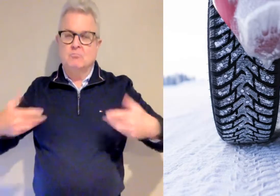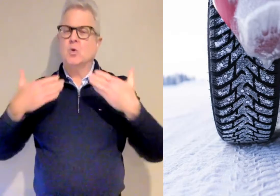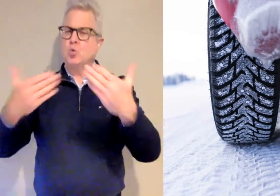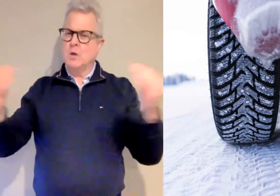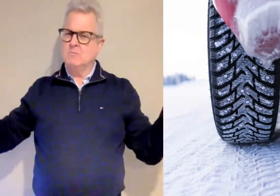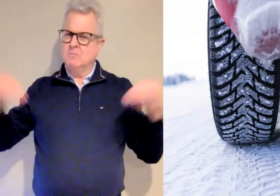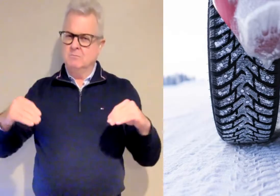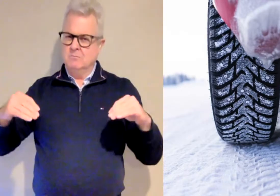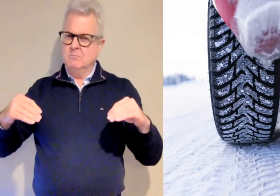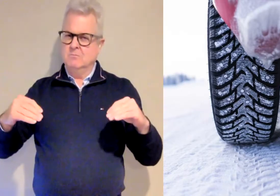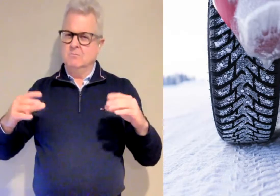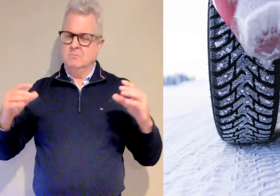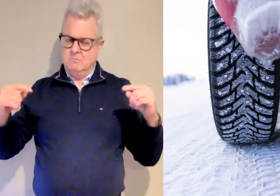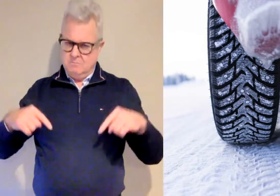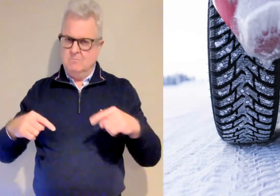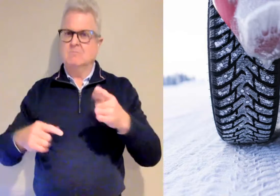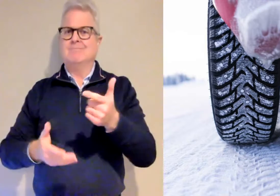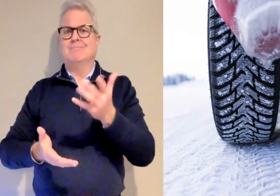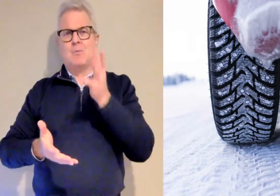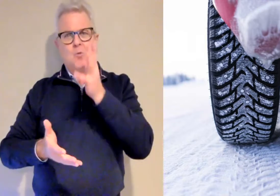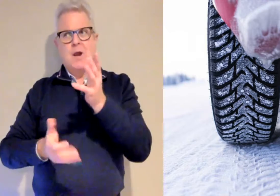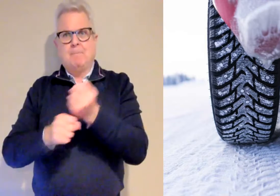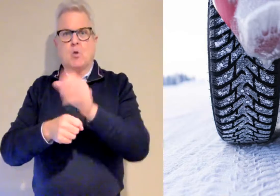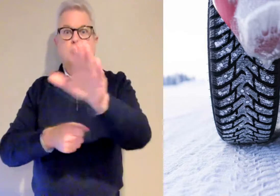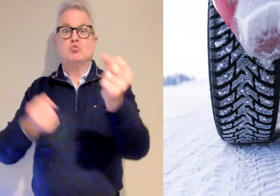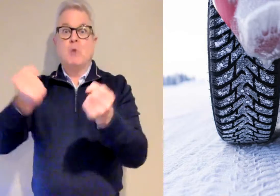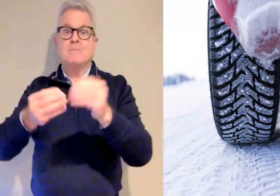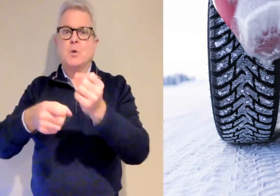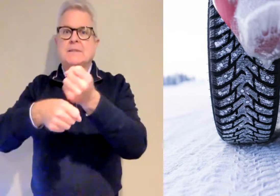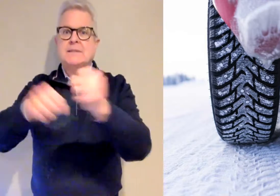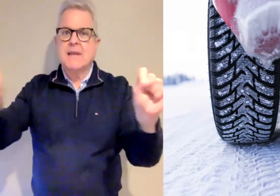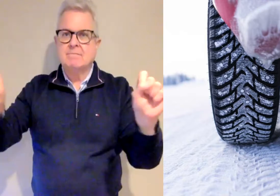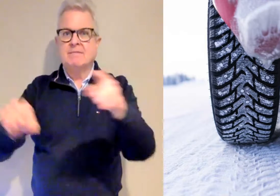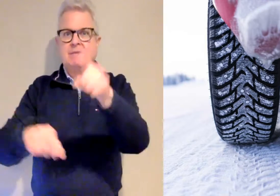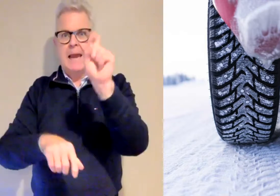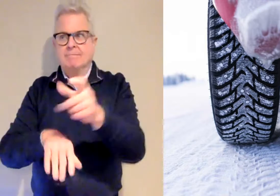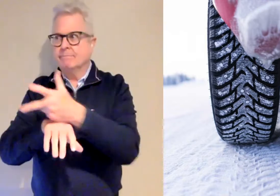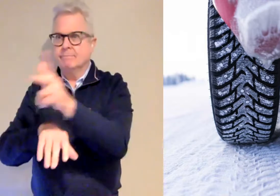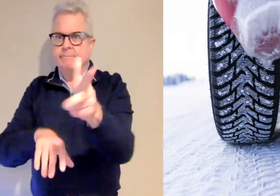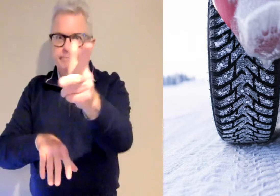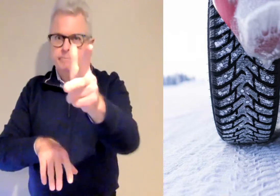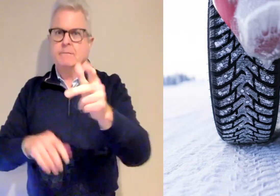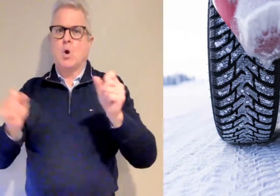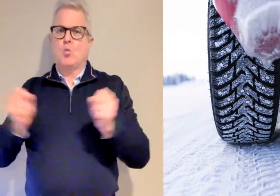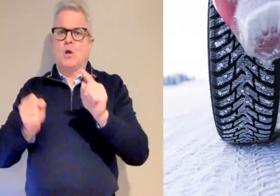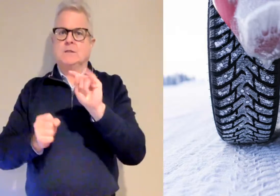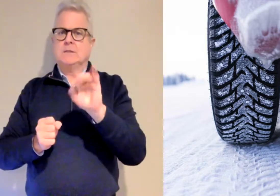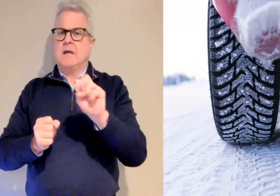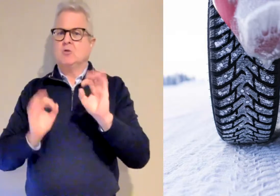Also, you should ensure that your vehicle is properly prepared with good threading on your tires.